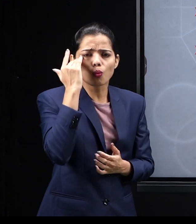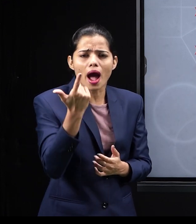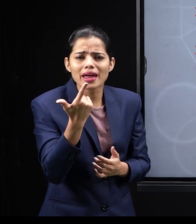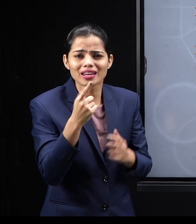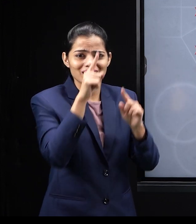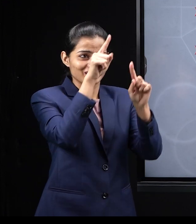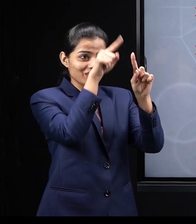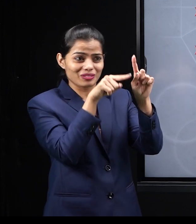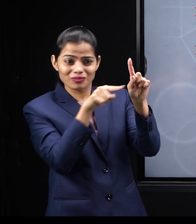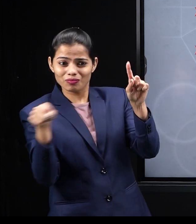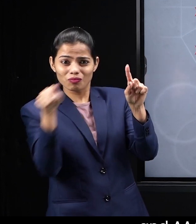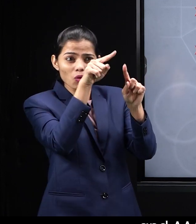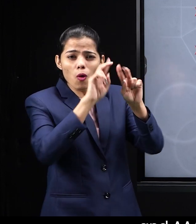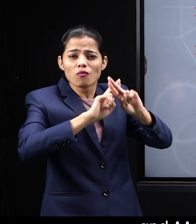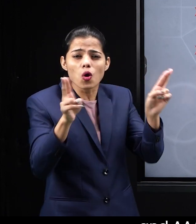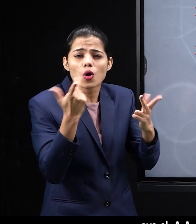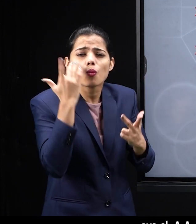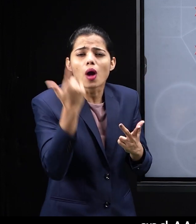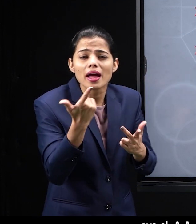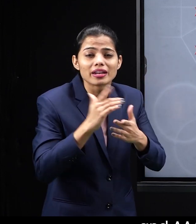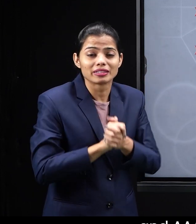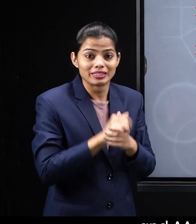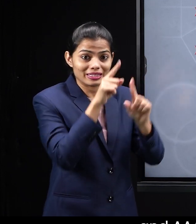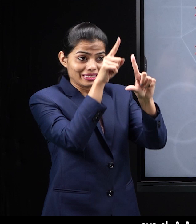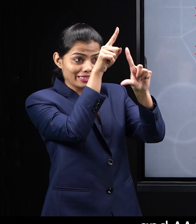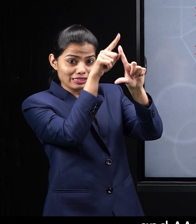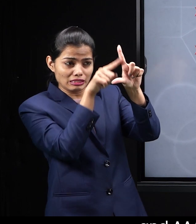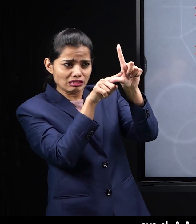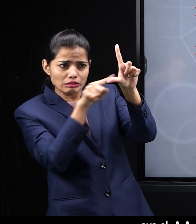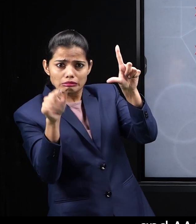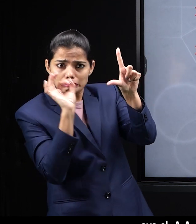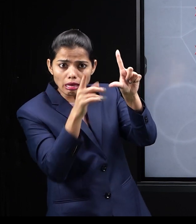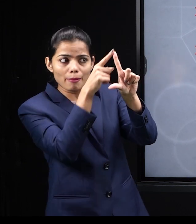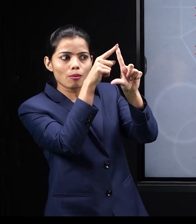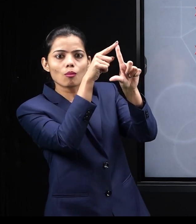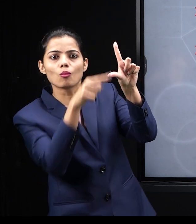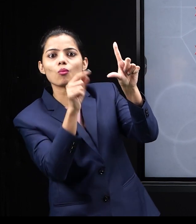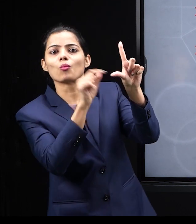Understand why side-side-angle and angle-angle-angle congruency rules are not valid.